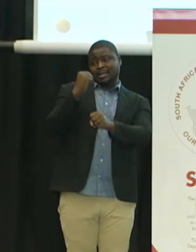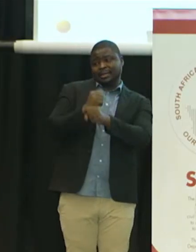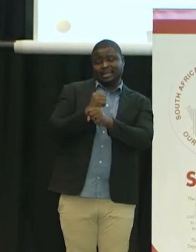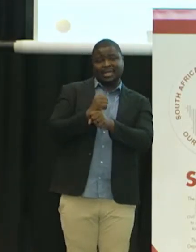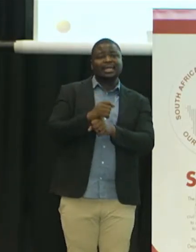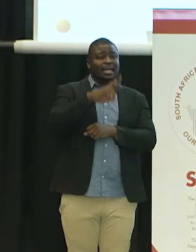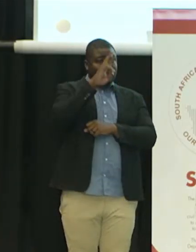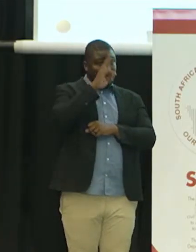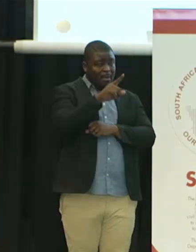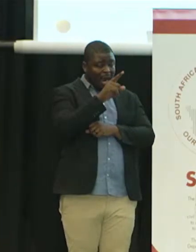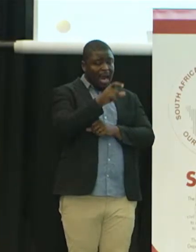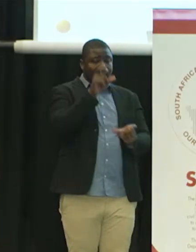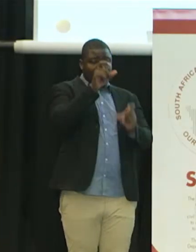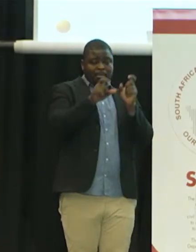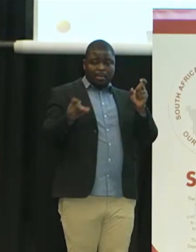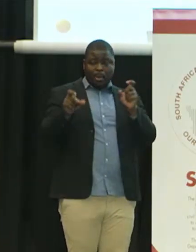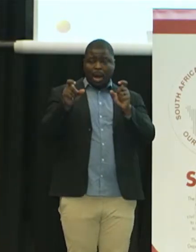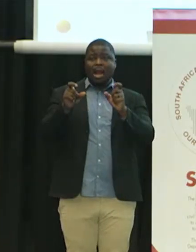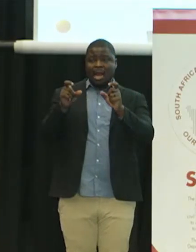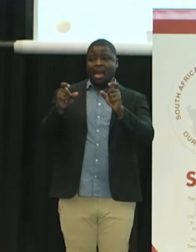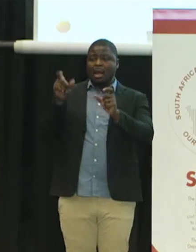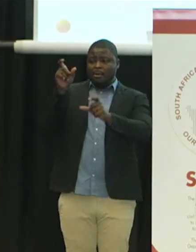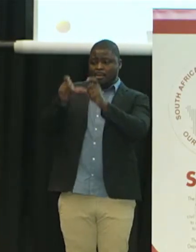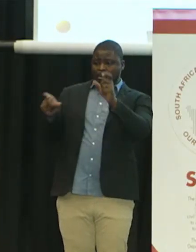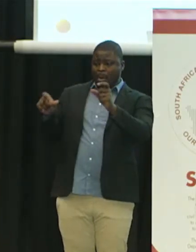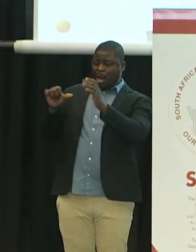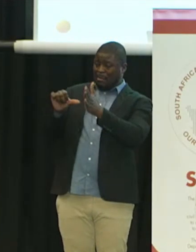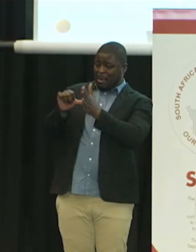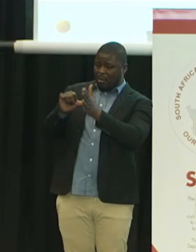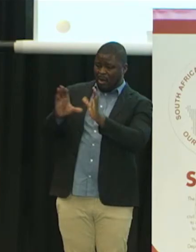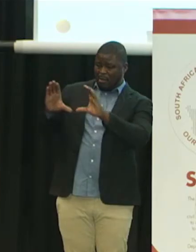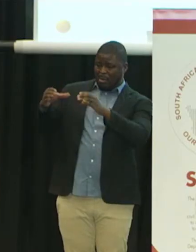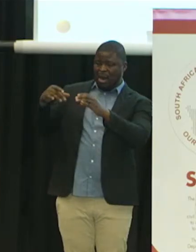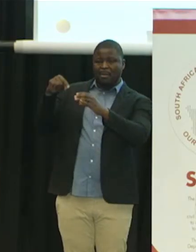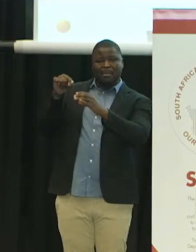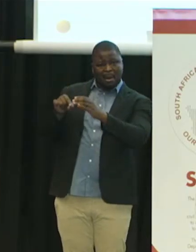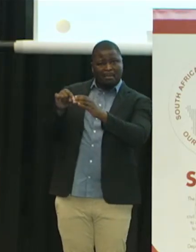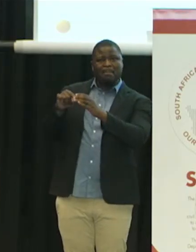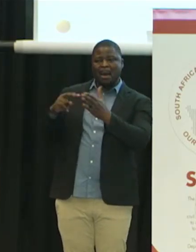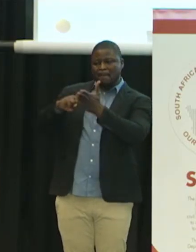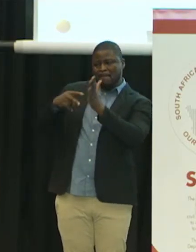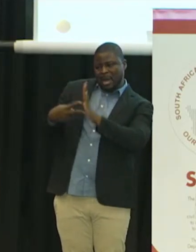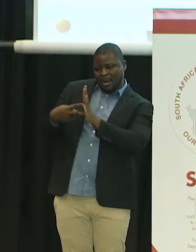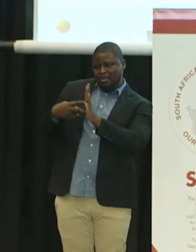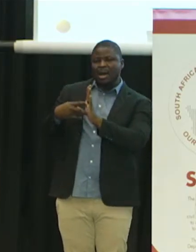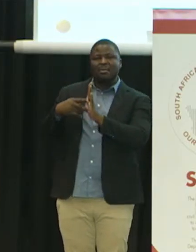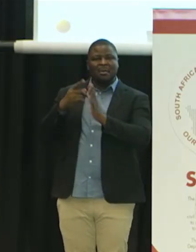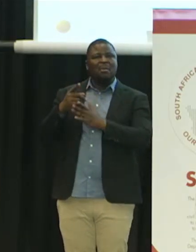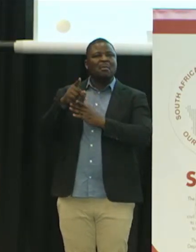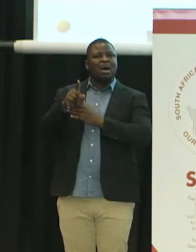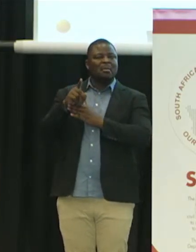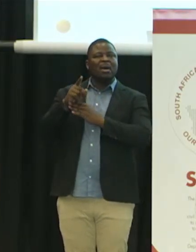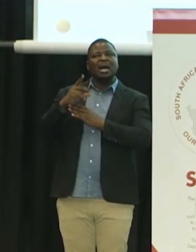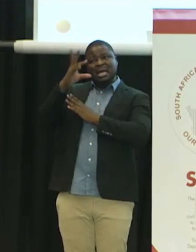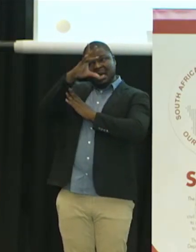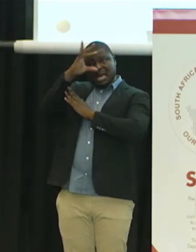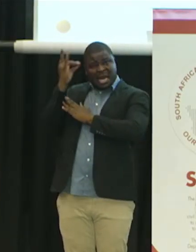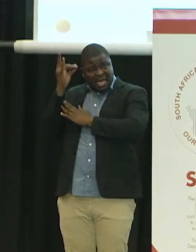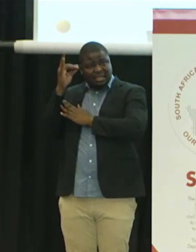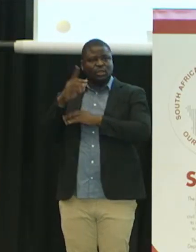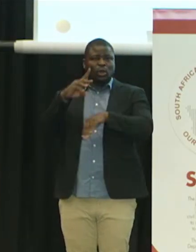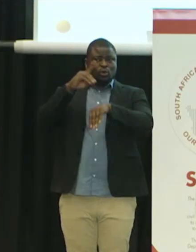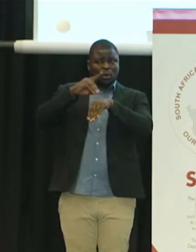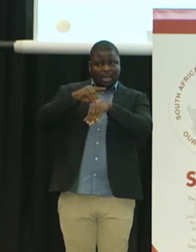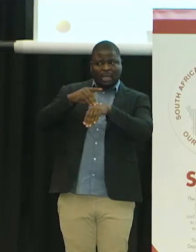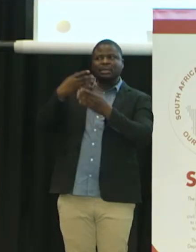population plan, it is a guide that is meant to assist the healthcare workers to be in a position